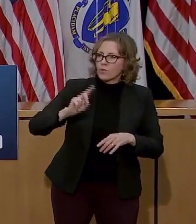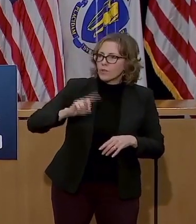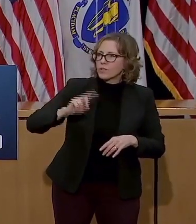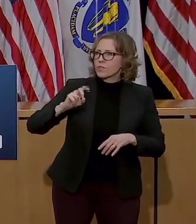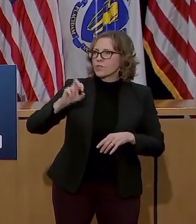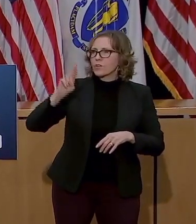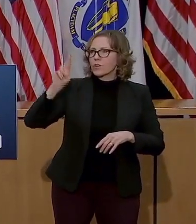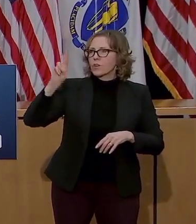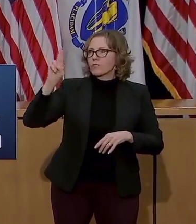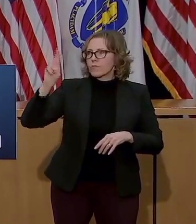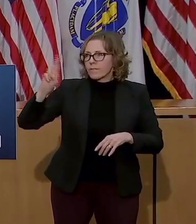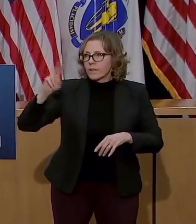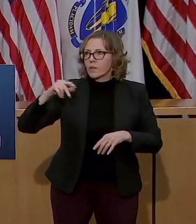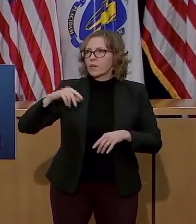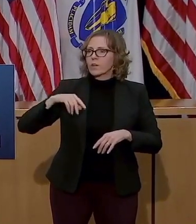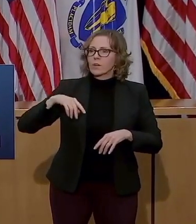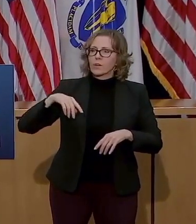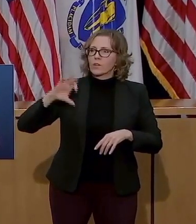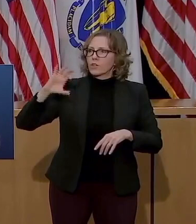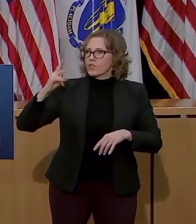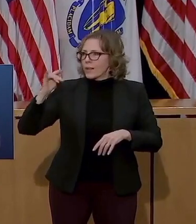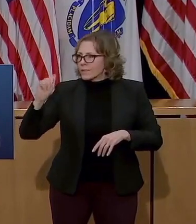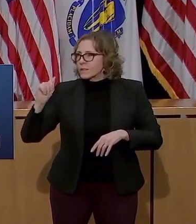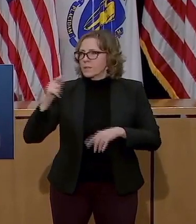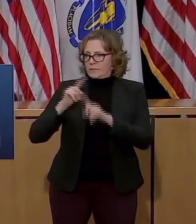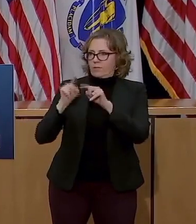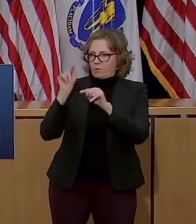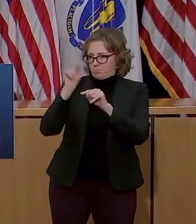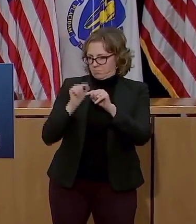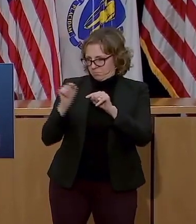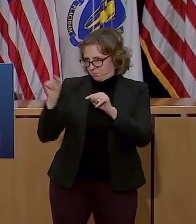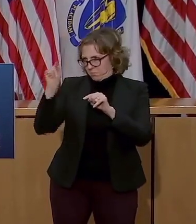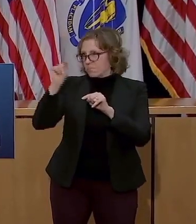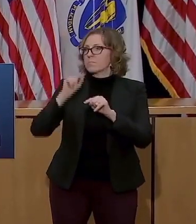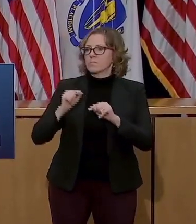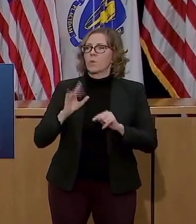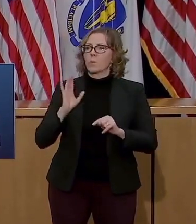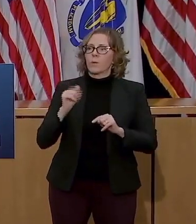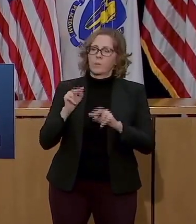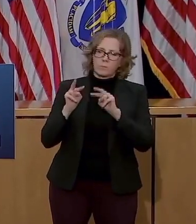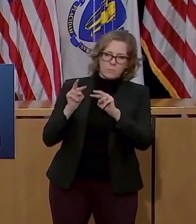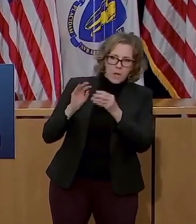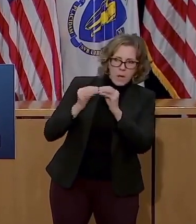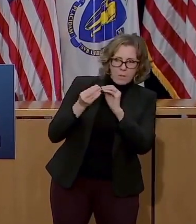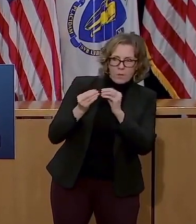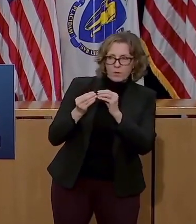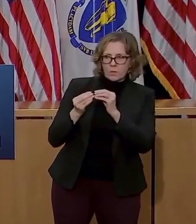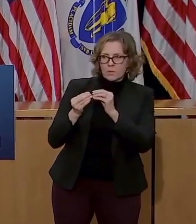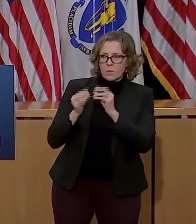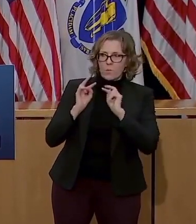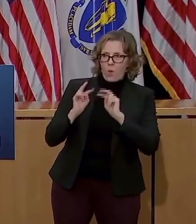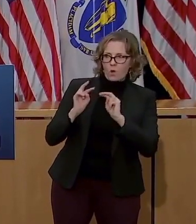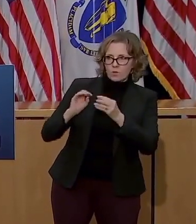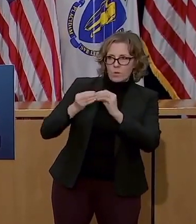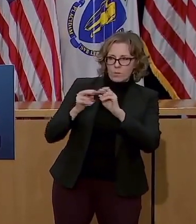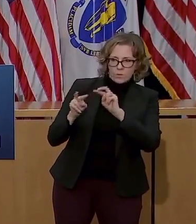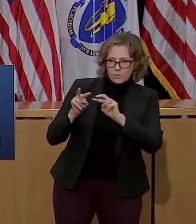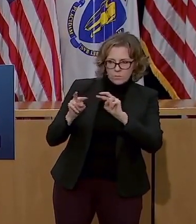there's a bunch of other municipalities. So one of the things that we will do is we will start to use the data that we have to see what